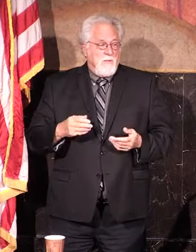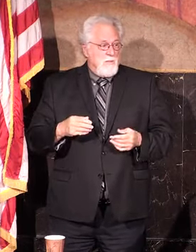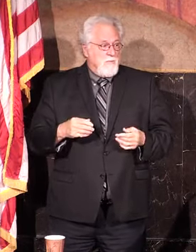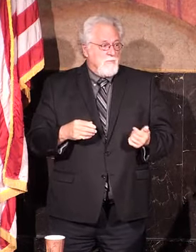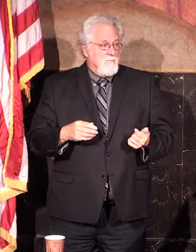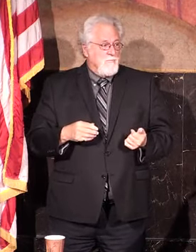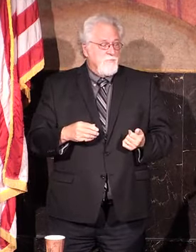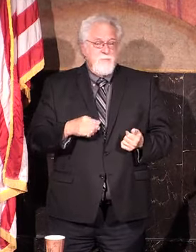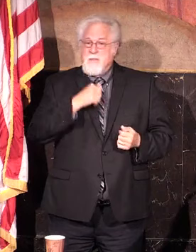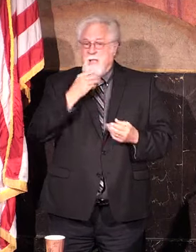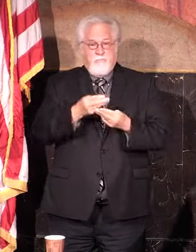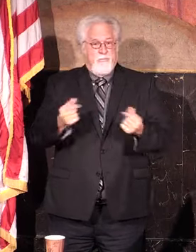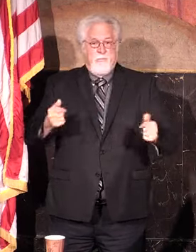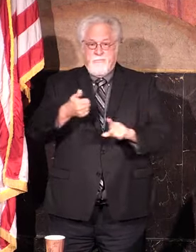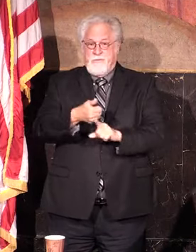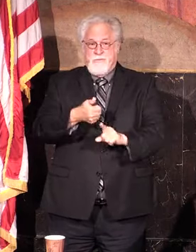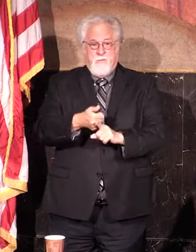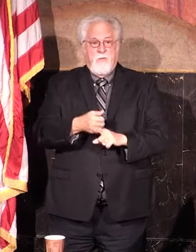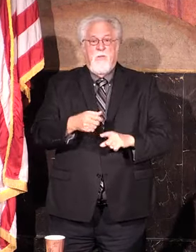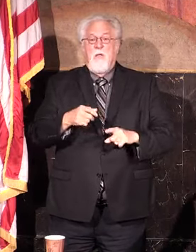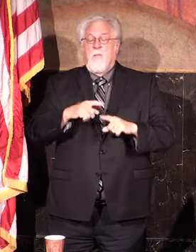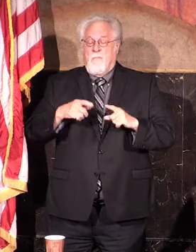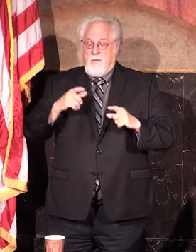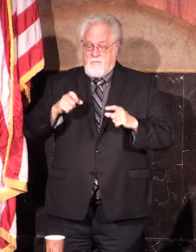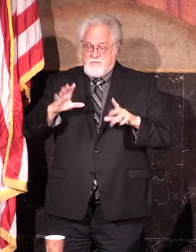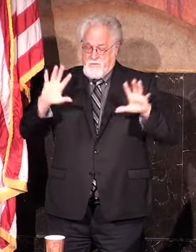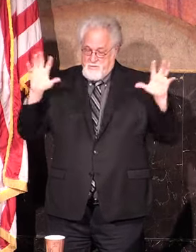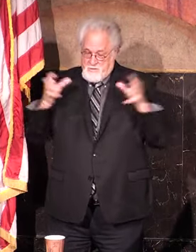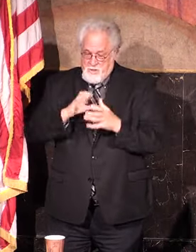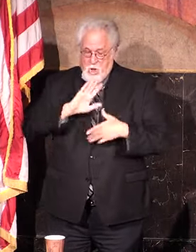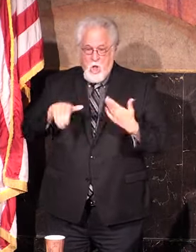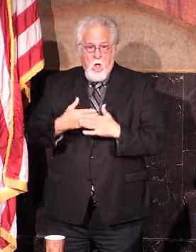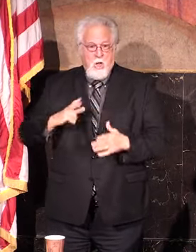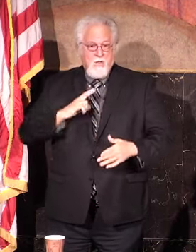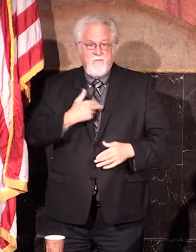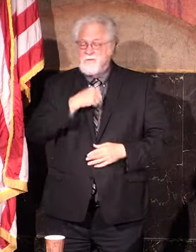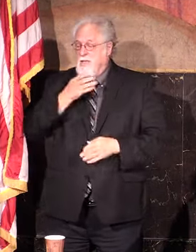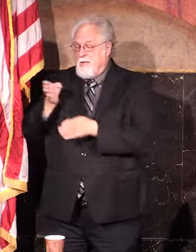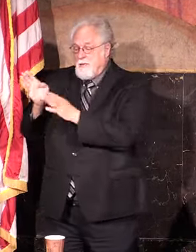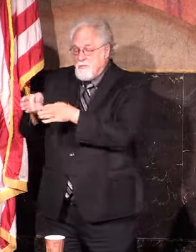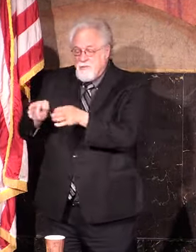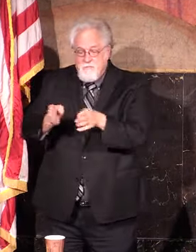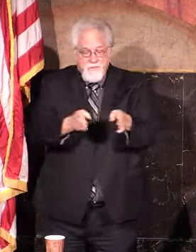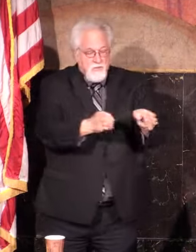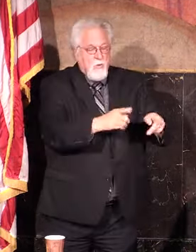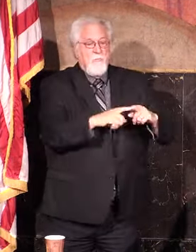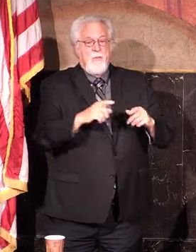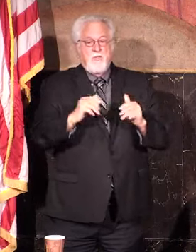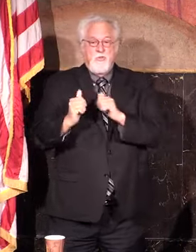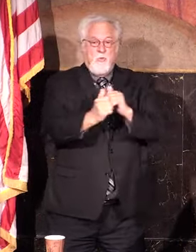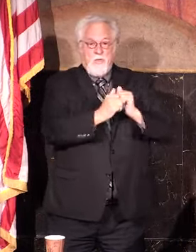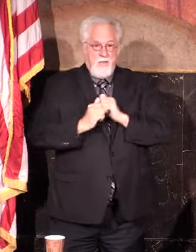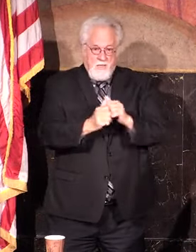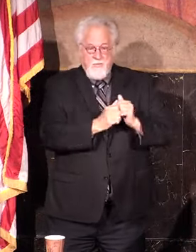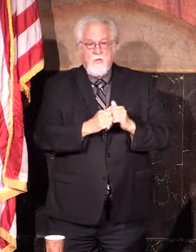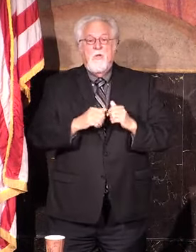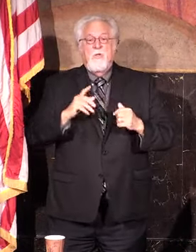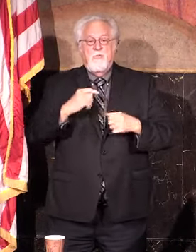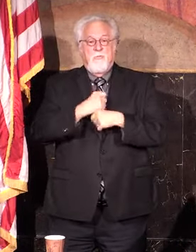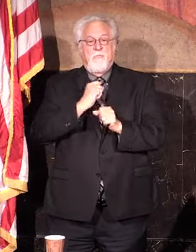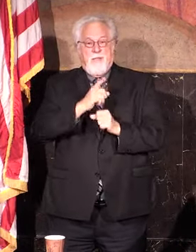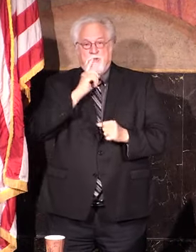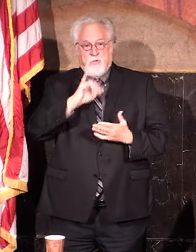own. And it's a collective effort. It's not just what the individual does, but what we do collectively as a community to